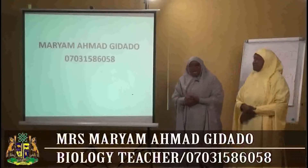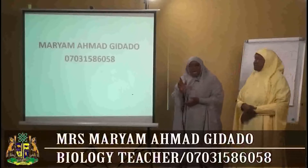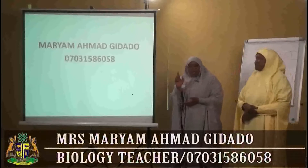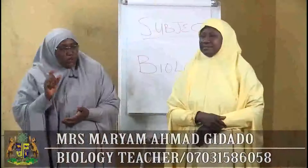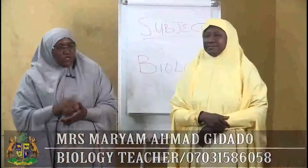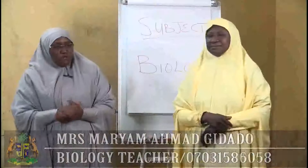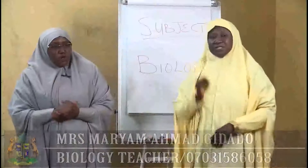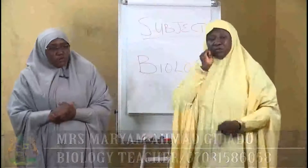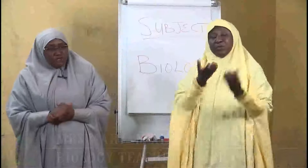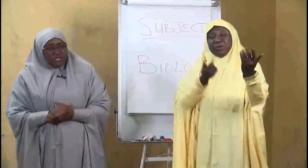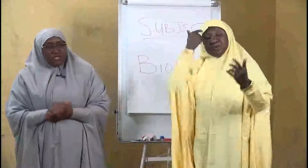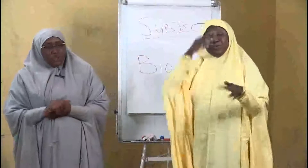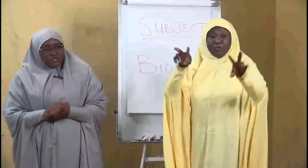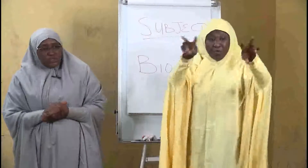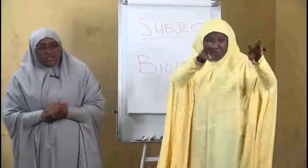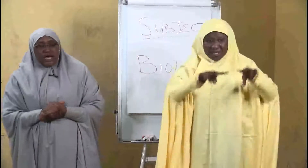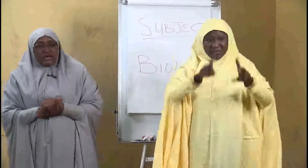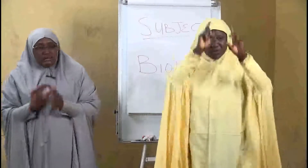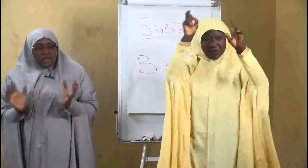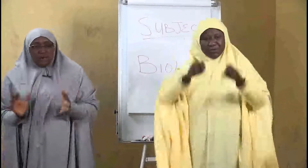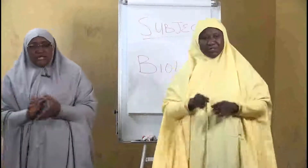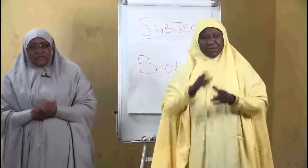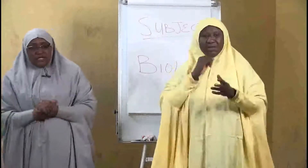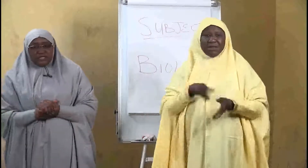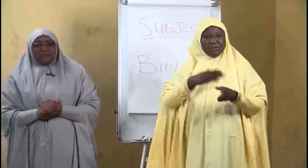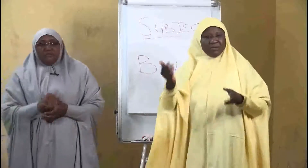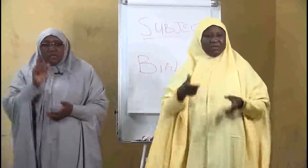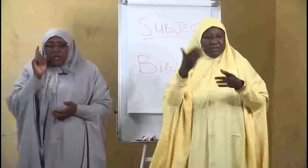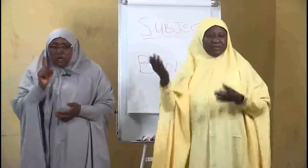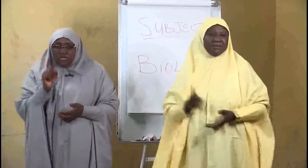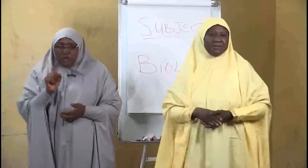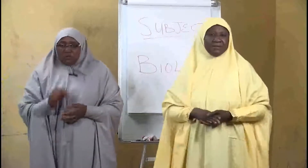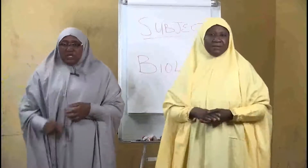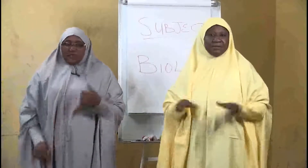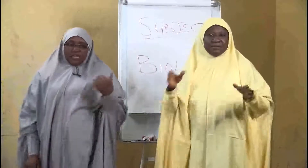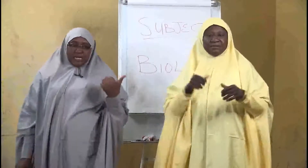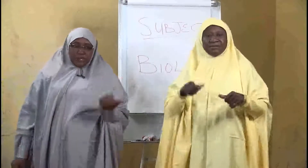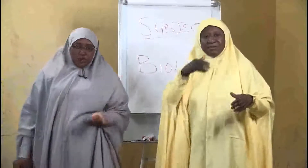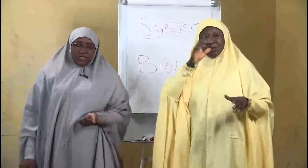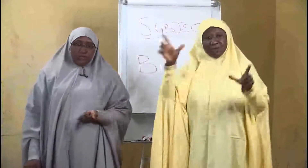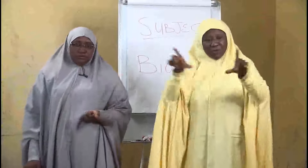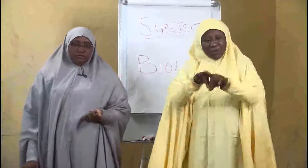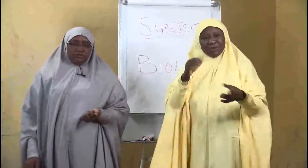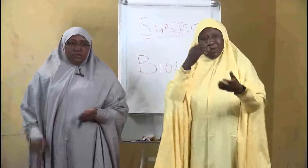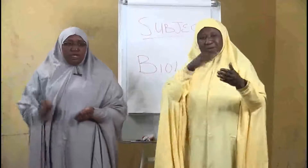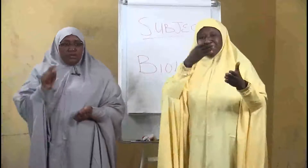070-3158-6058. I will be waiting for your observation, questions, and other things. Lockdown is better than